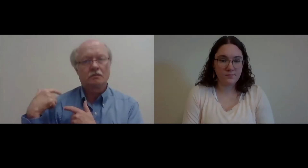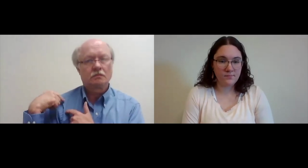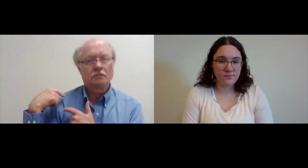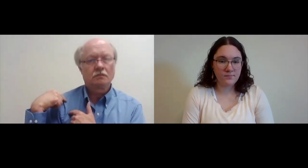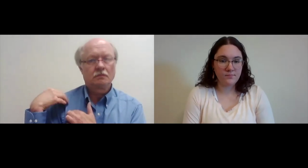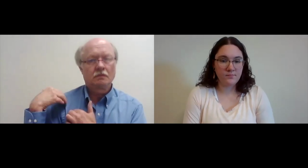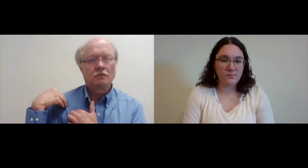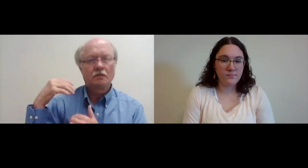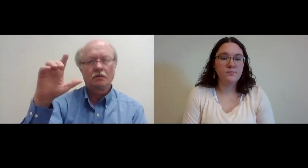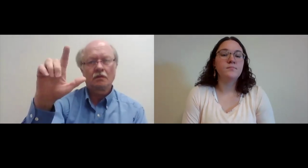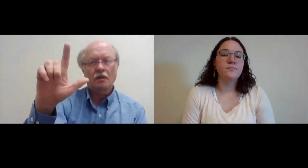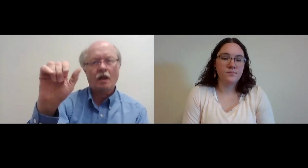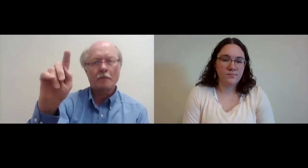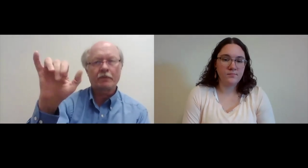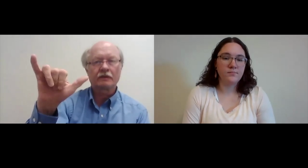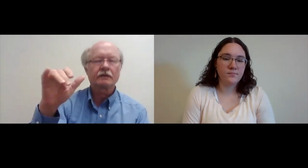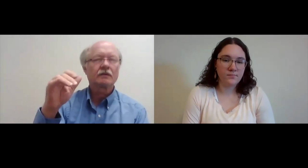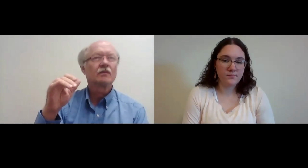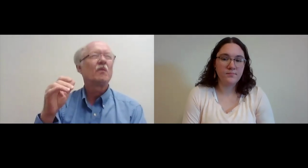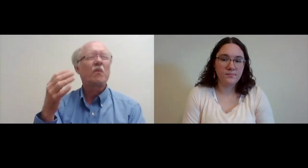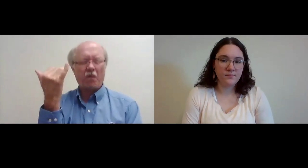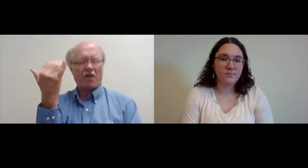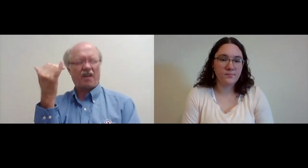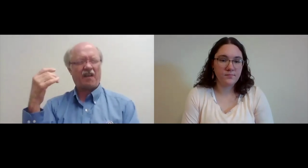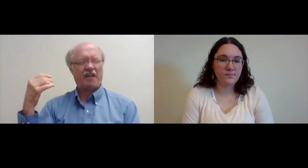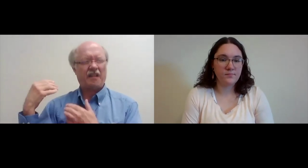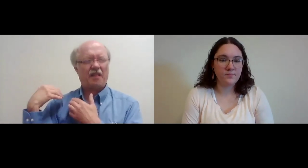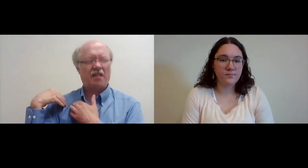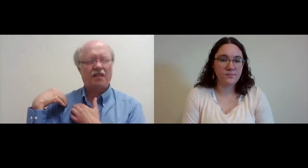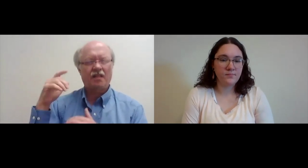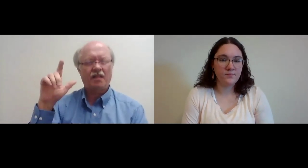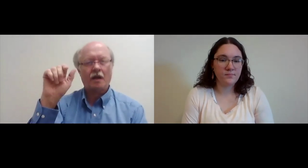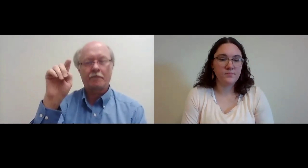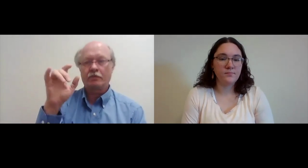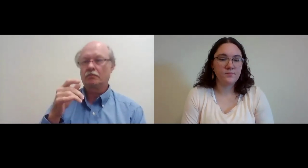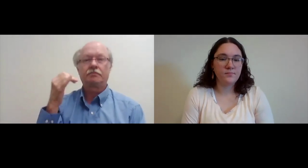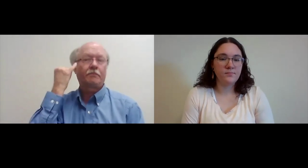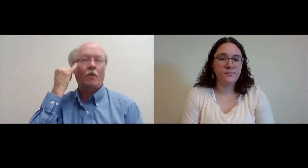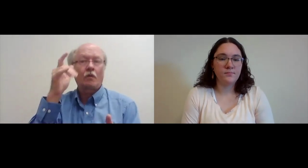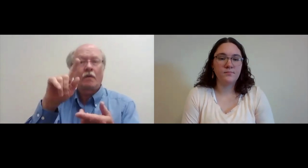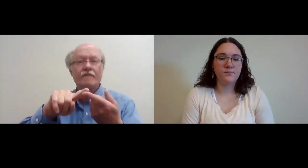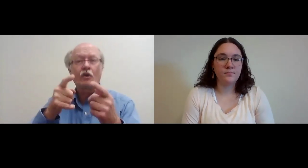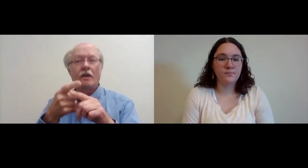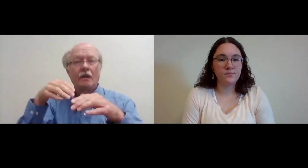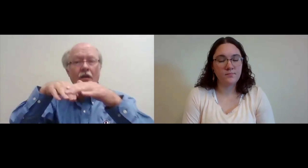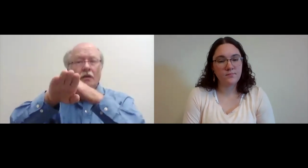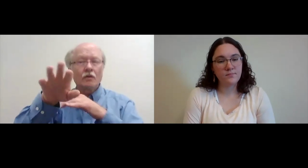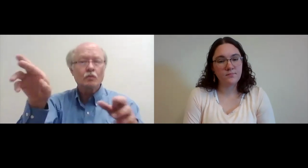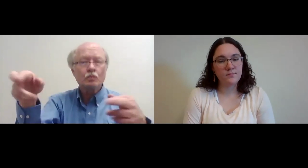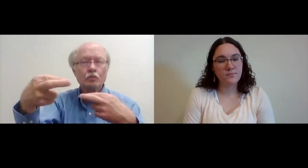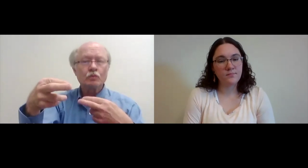they conk their head and blood starts getting all over the place. You're responsible for that. You've got to pay for that. Pay for their